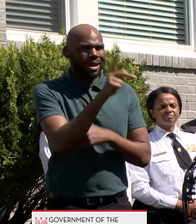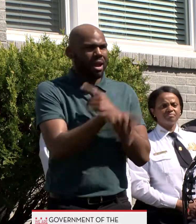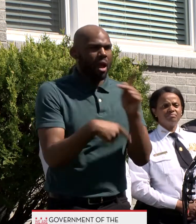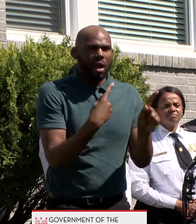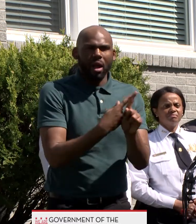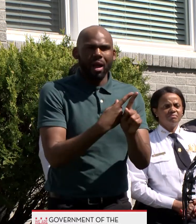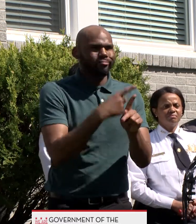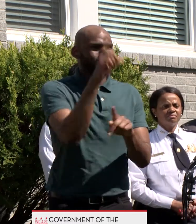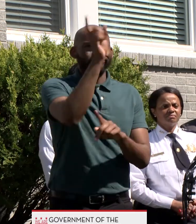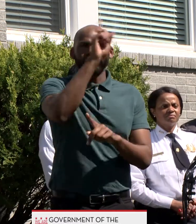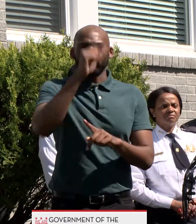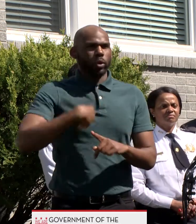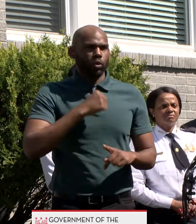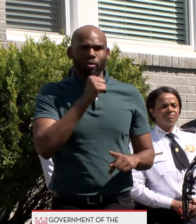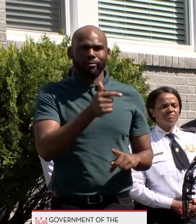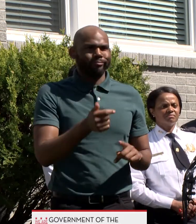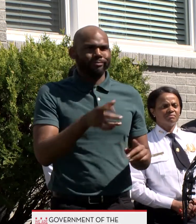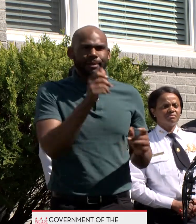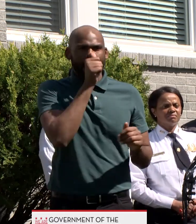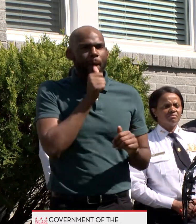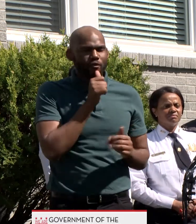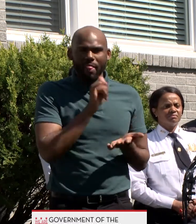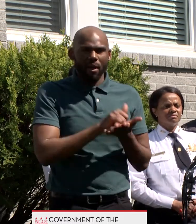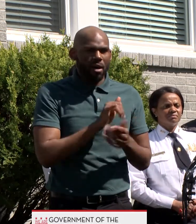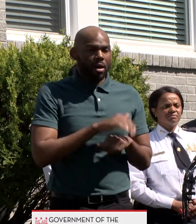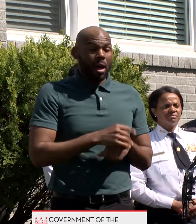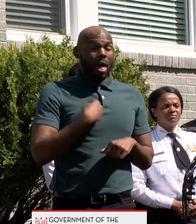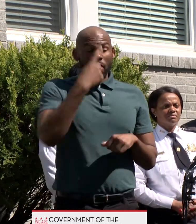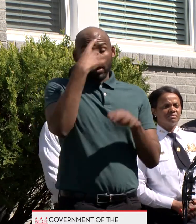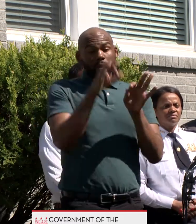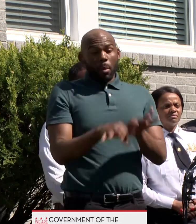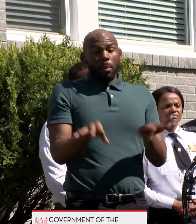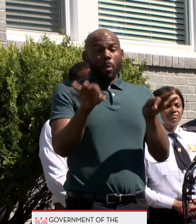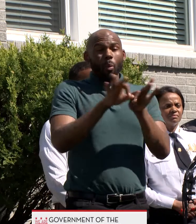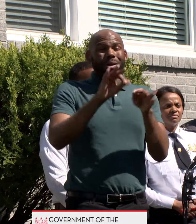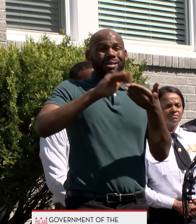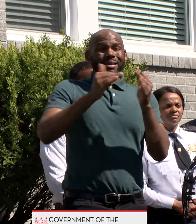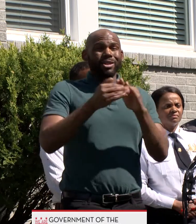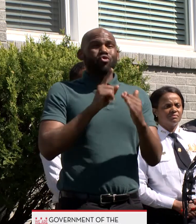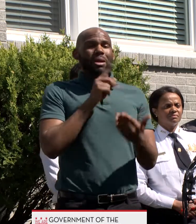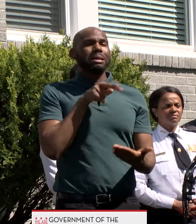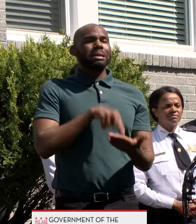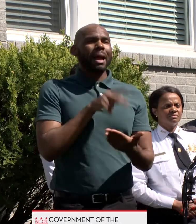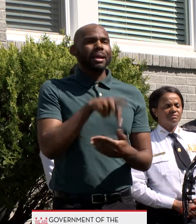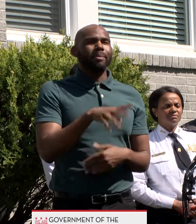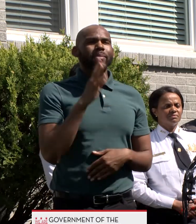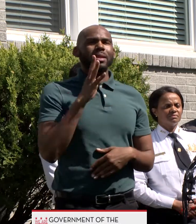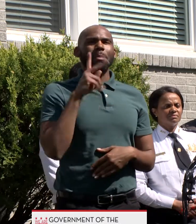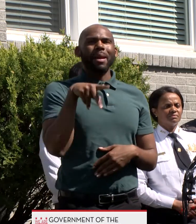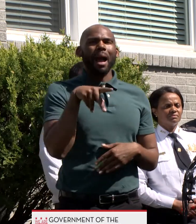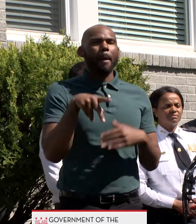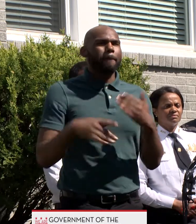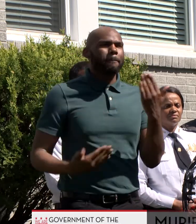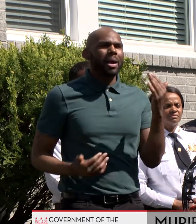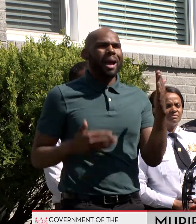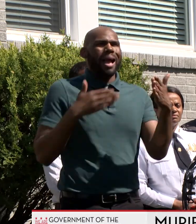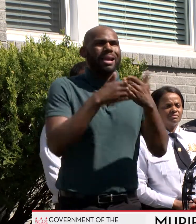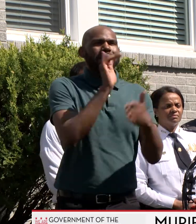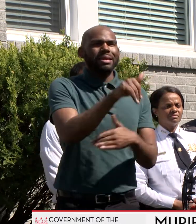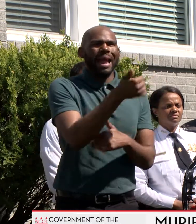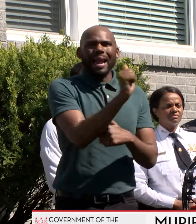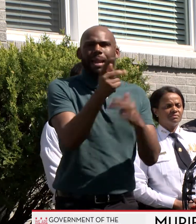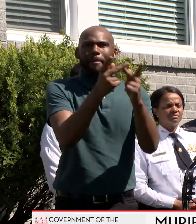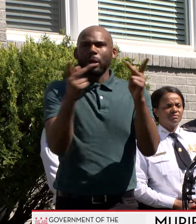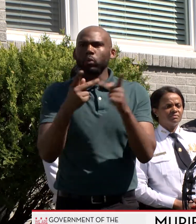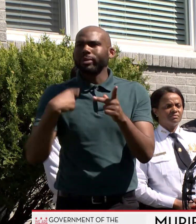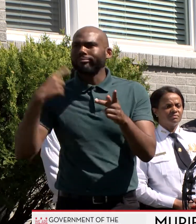and anywhere. And what I think is important is that the city stands up and speaks out against it any place that we